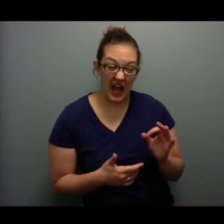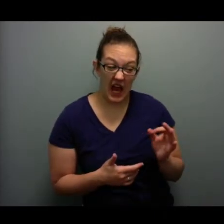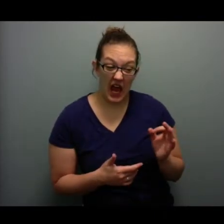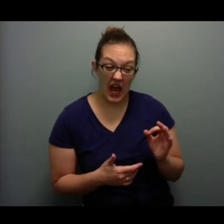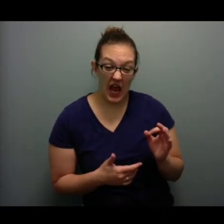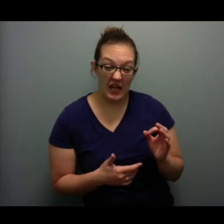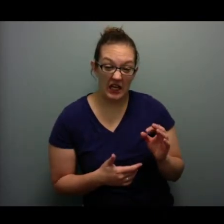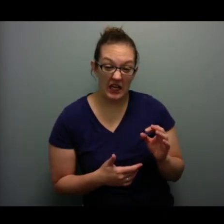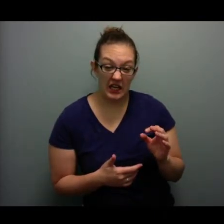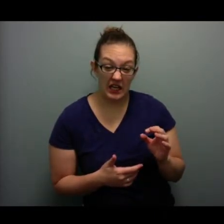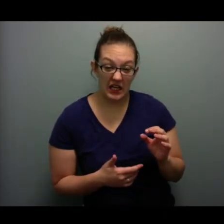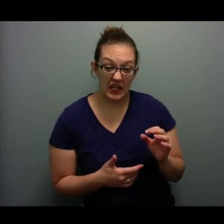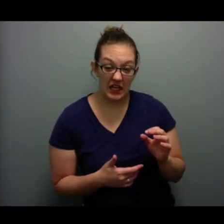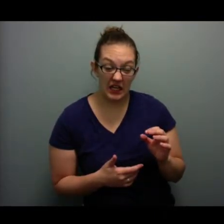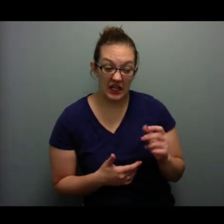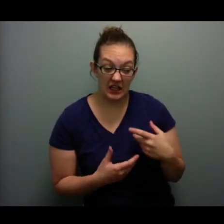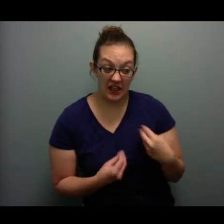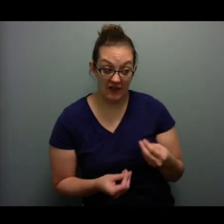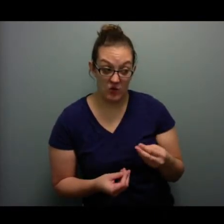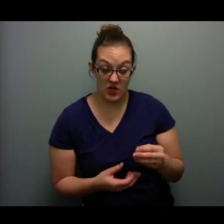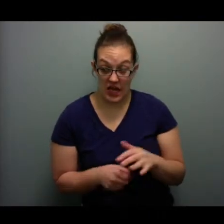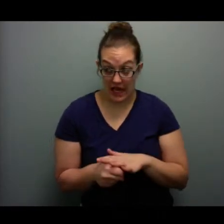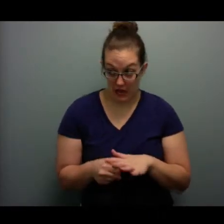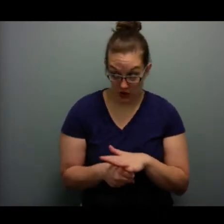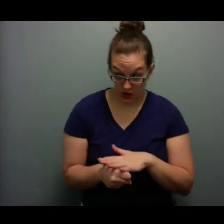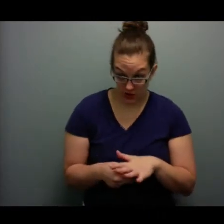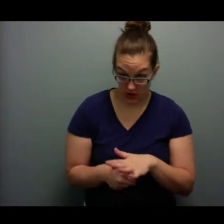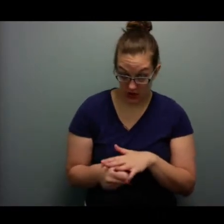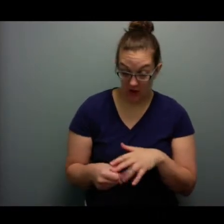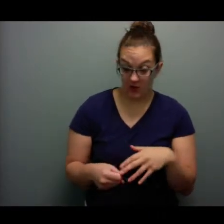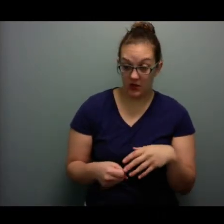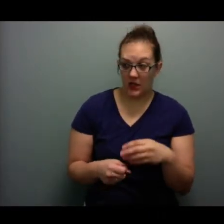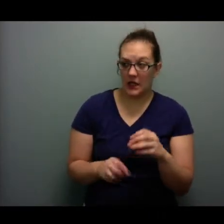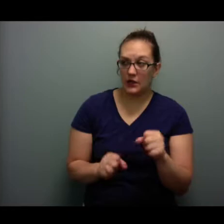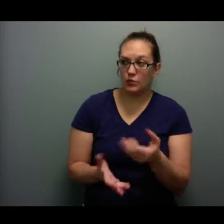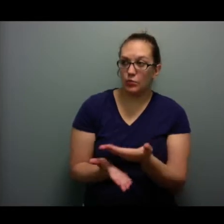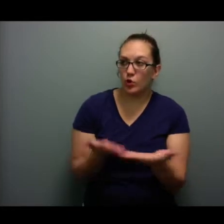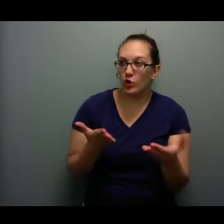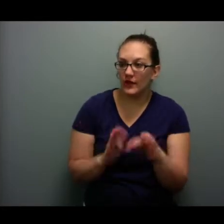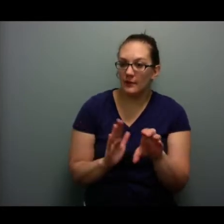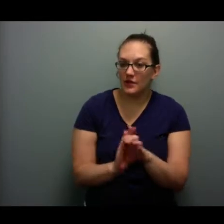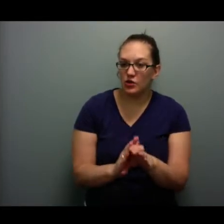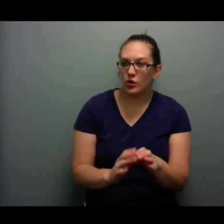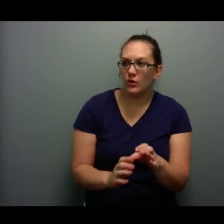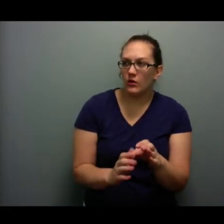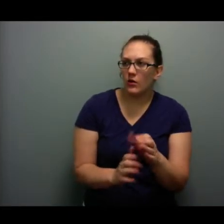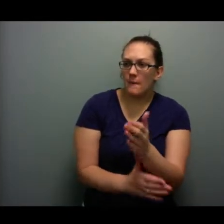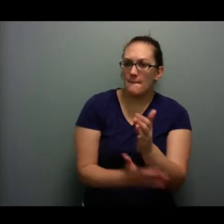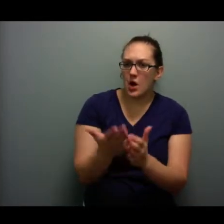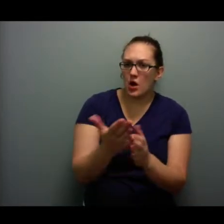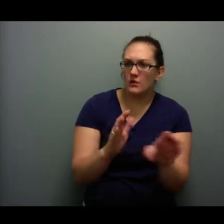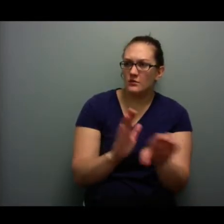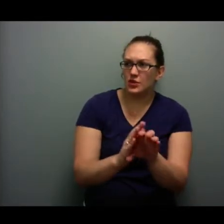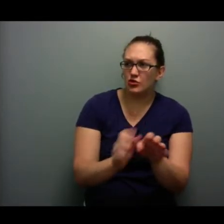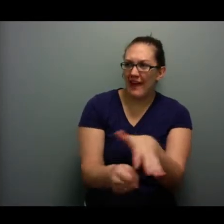Gave you the area, but can you prove it in the picture? Which part of the picture is the area?